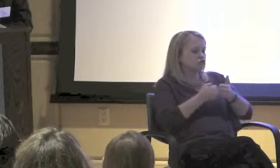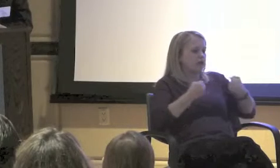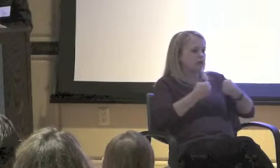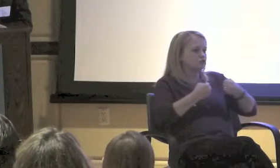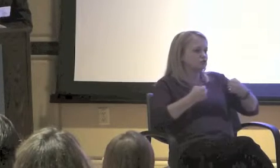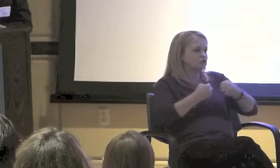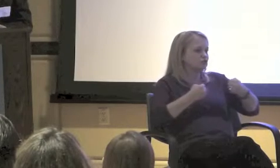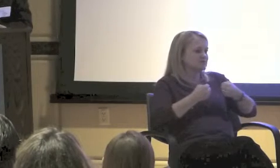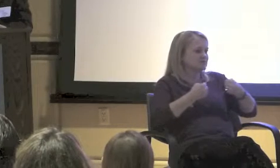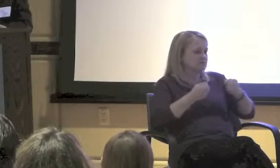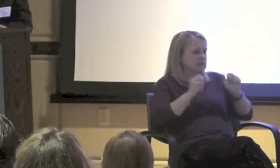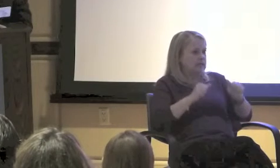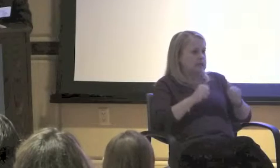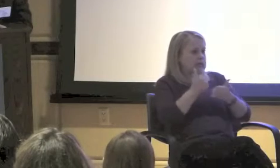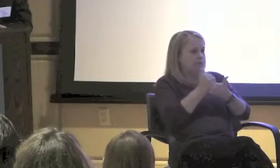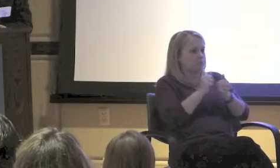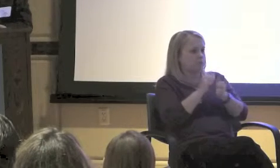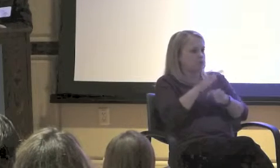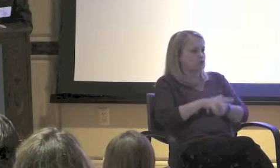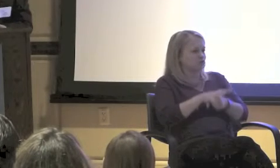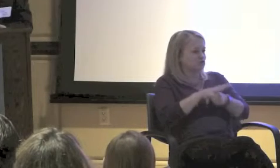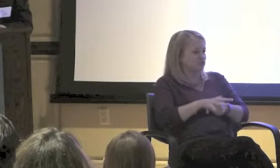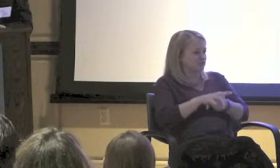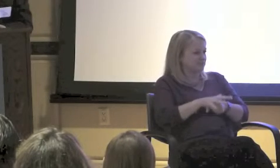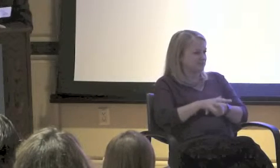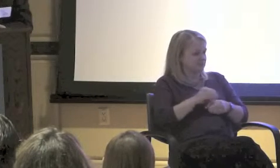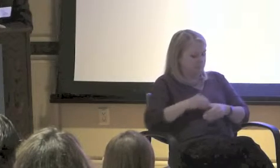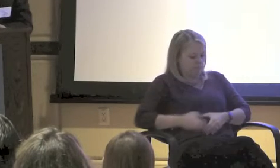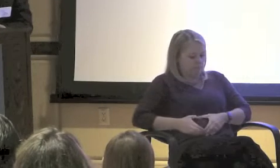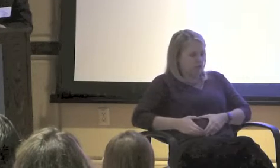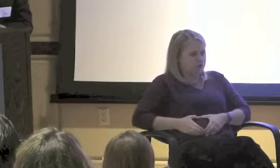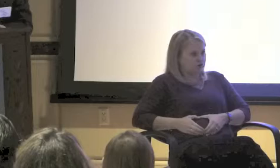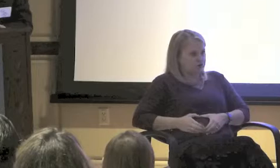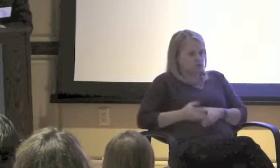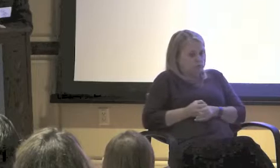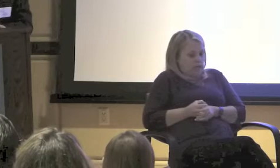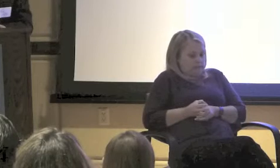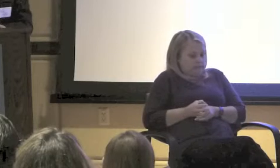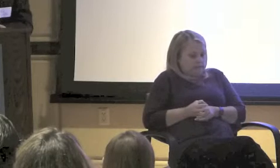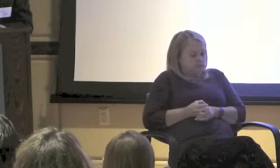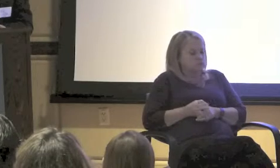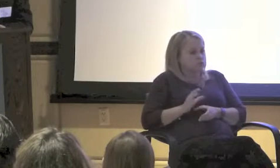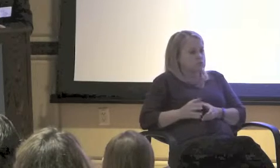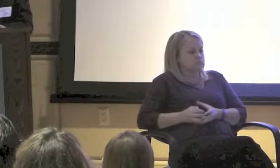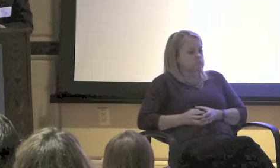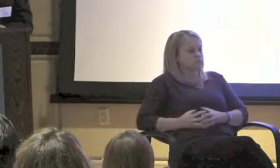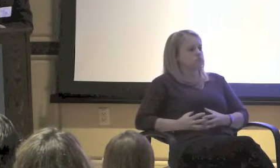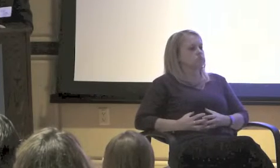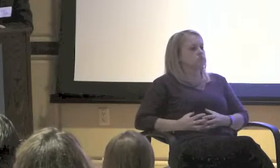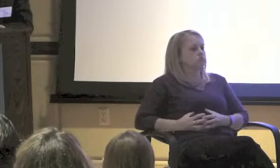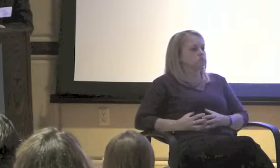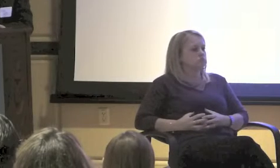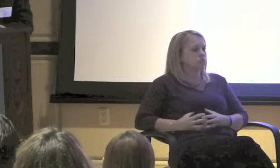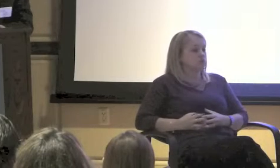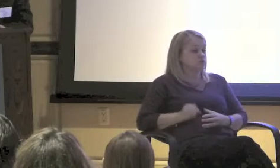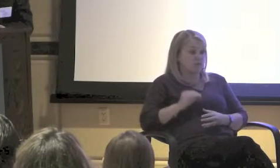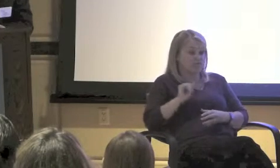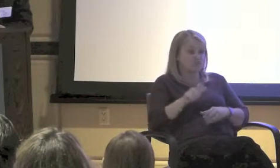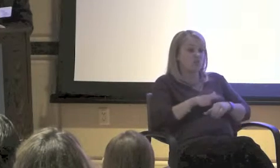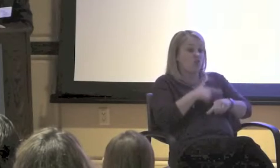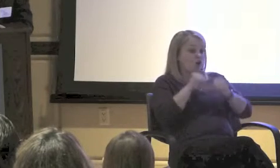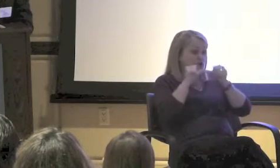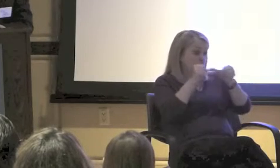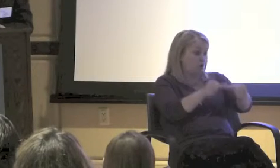help relieve the high pressures in a bladder that's too tight. So this is a